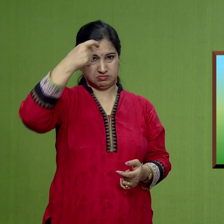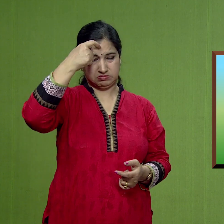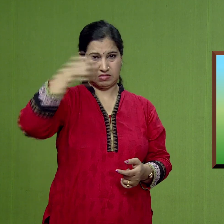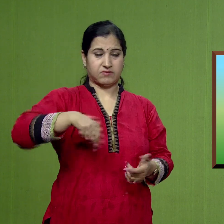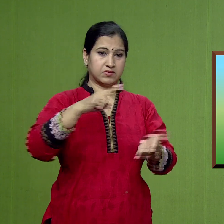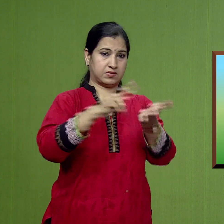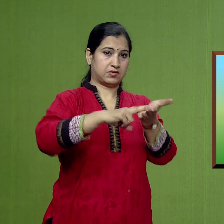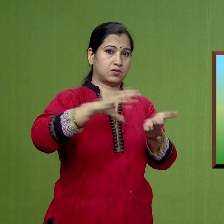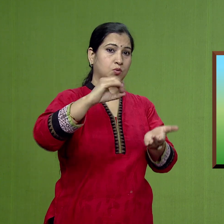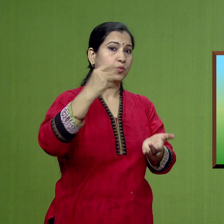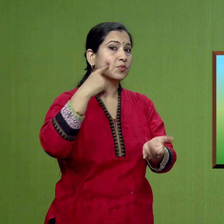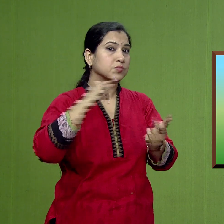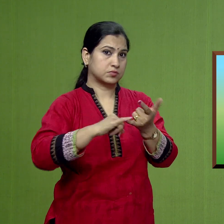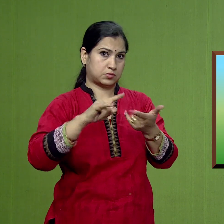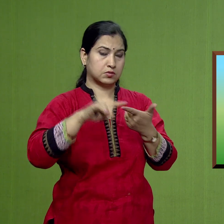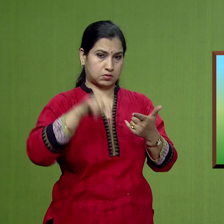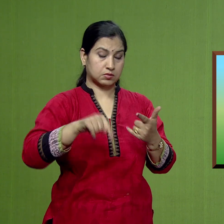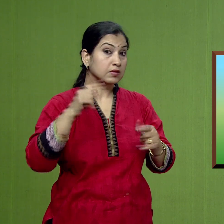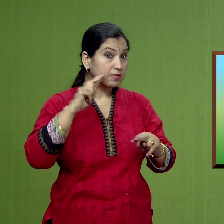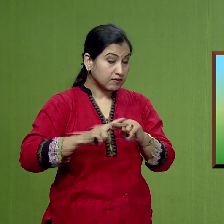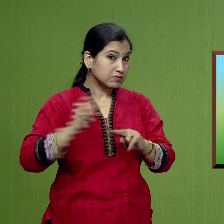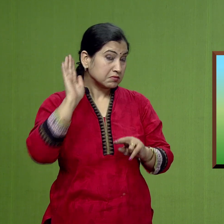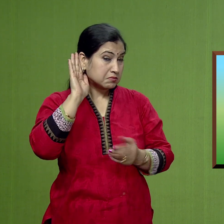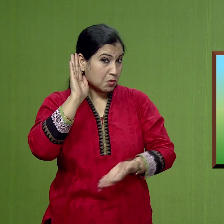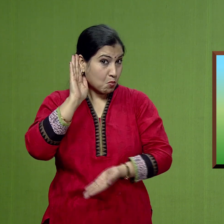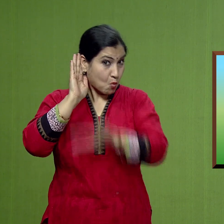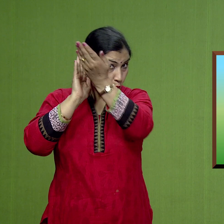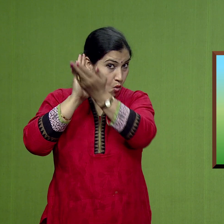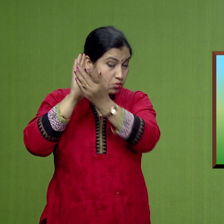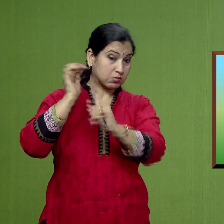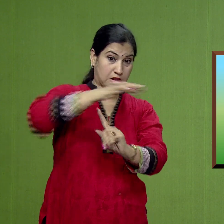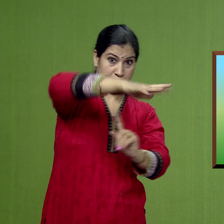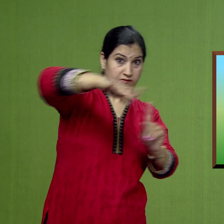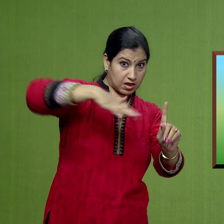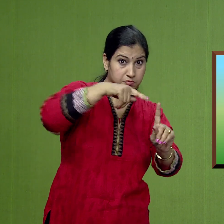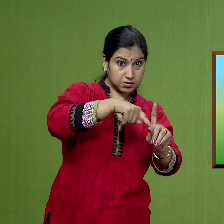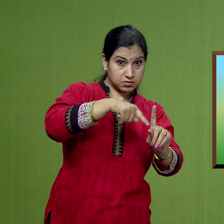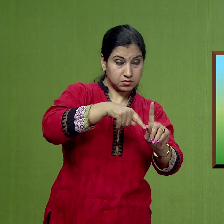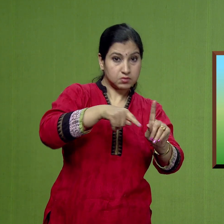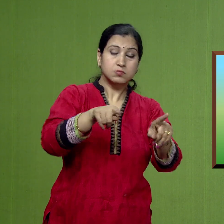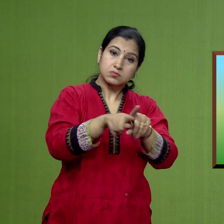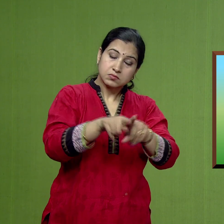This noise, if in excess in the environment, is called as noise